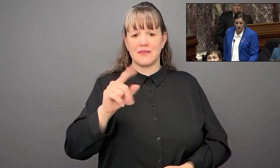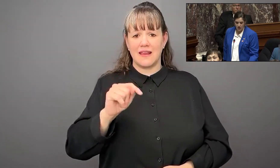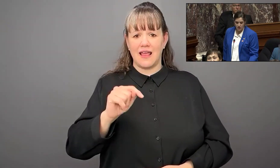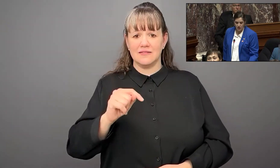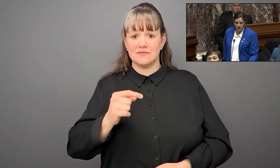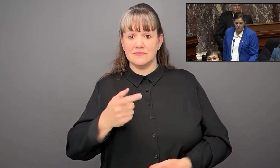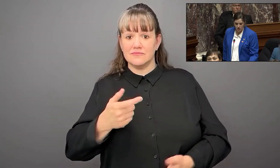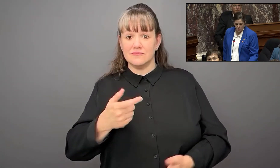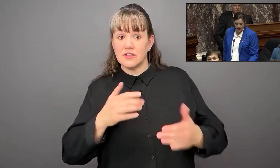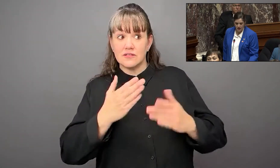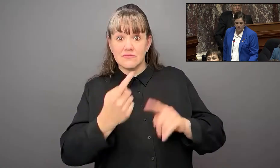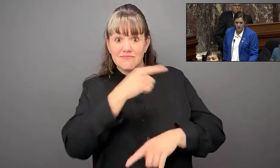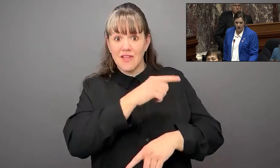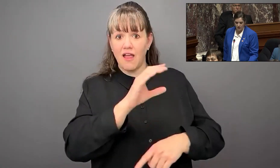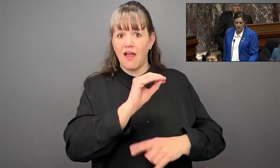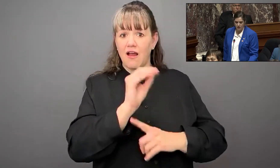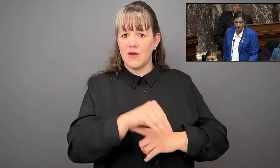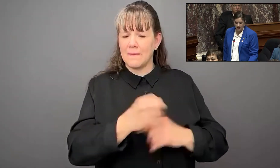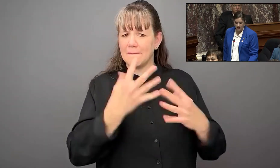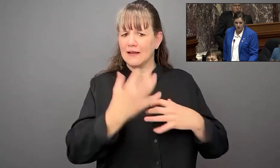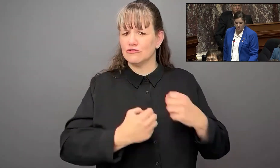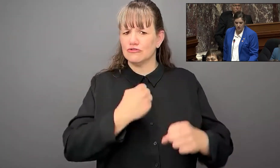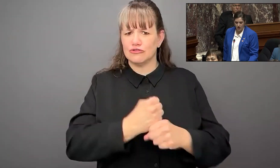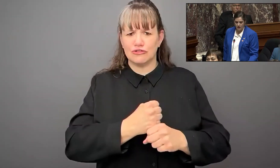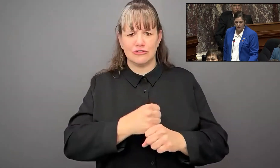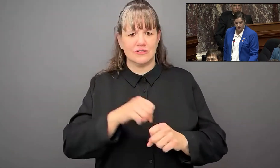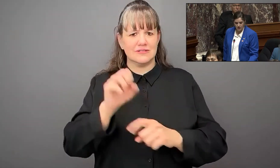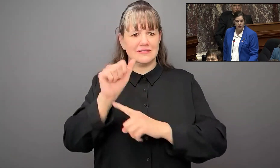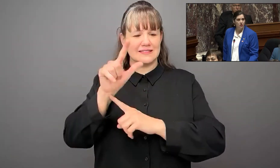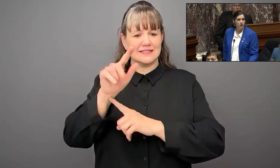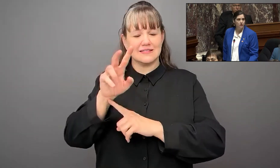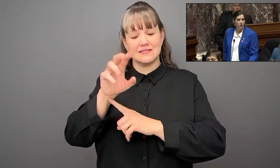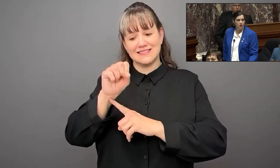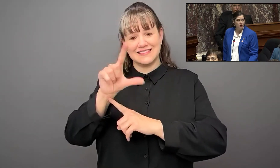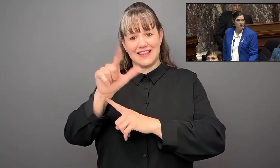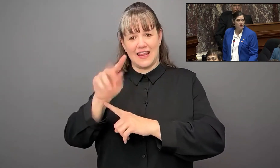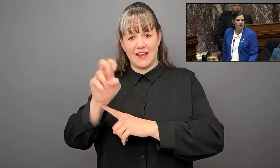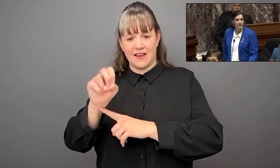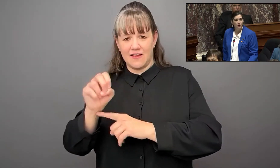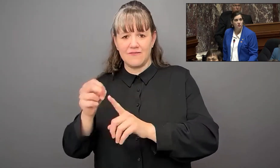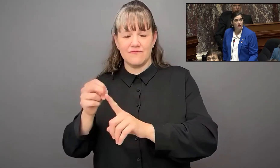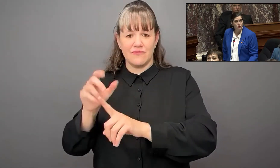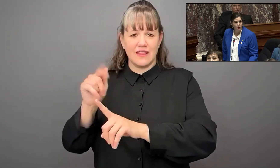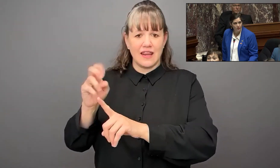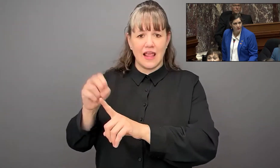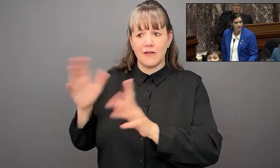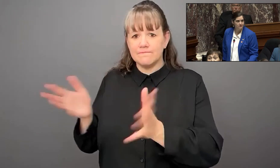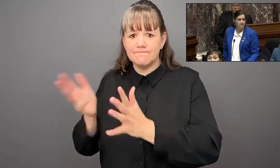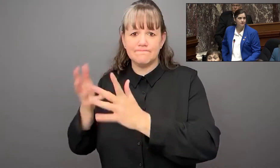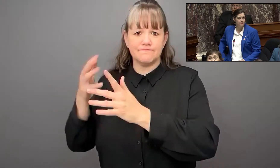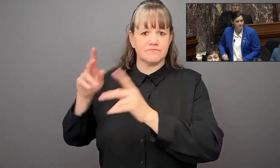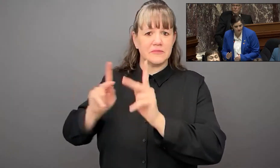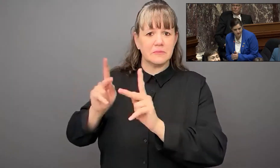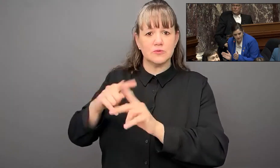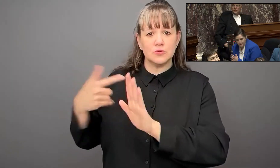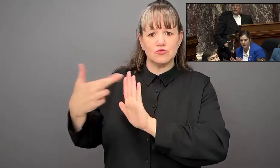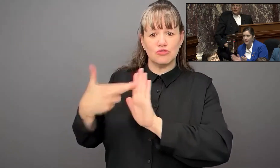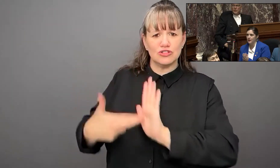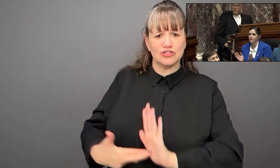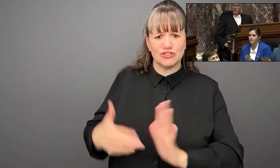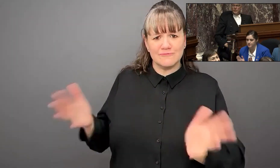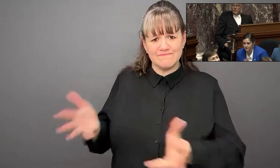Transplant, sharing his story, inspiring people to register their decision on organ donation. Can the House please welcome him?